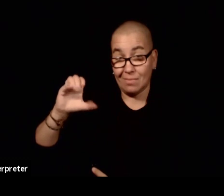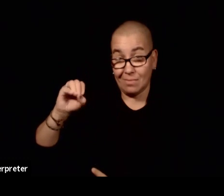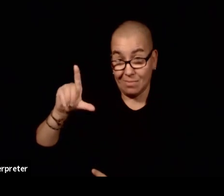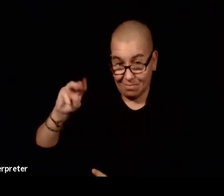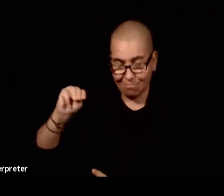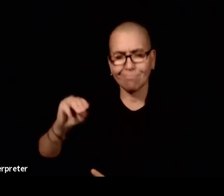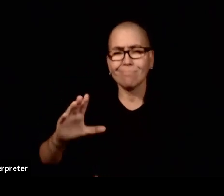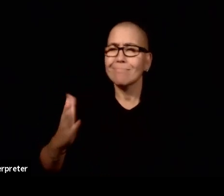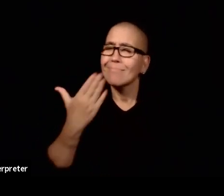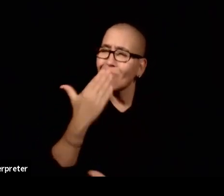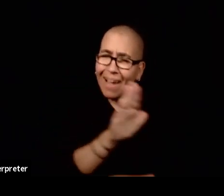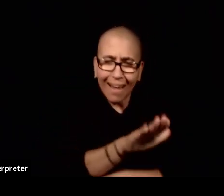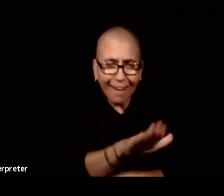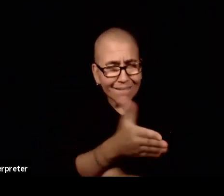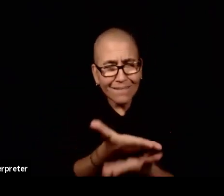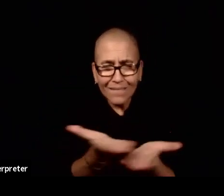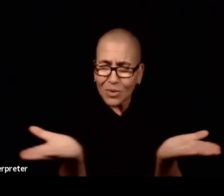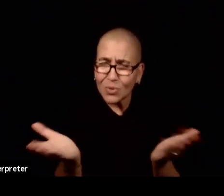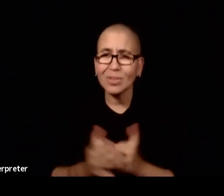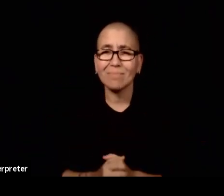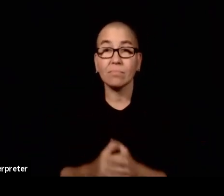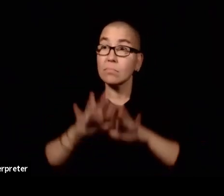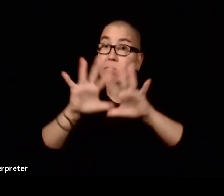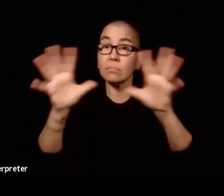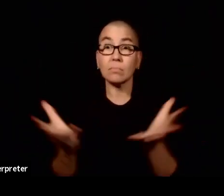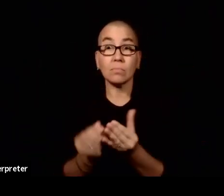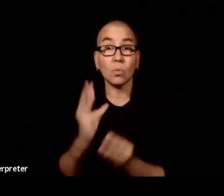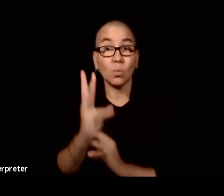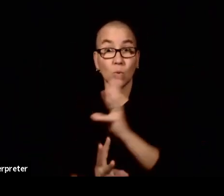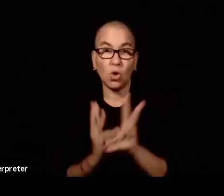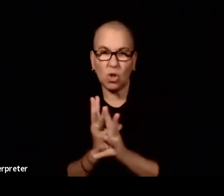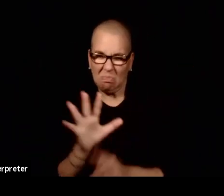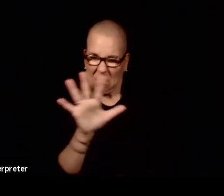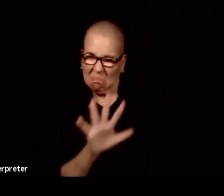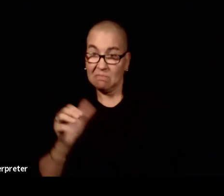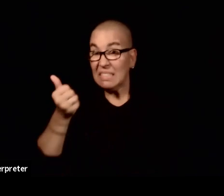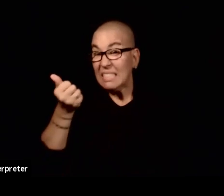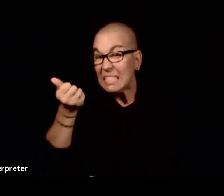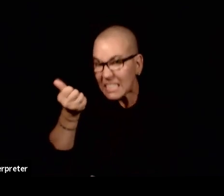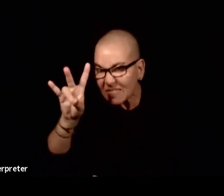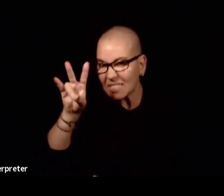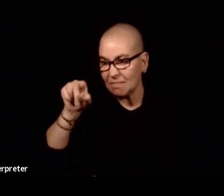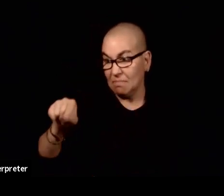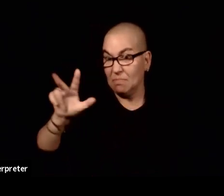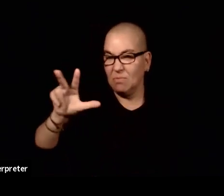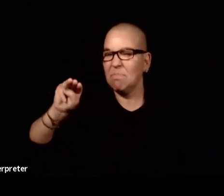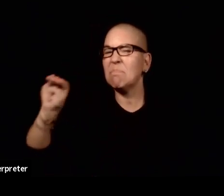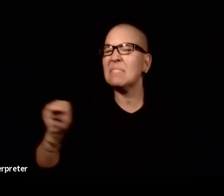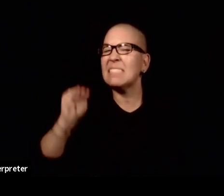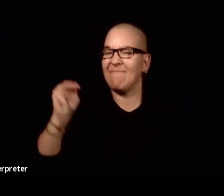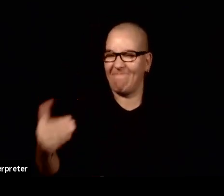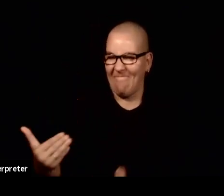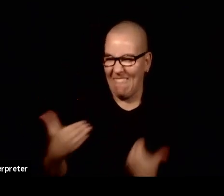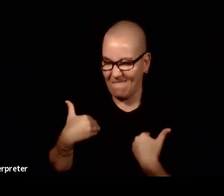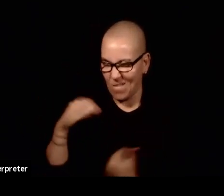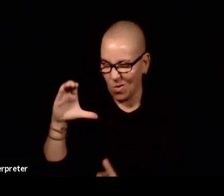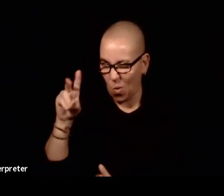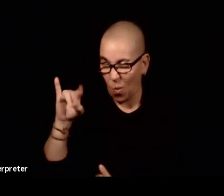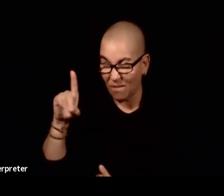this morning, we were above 17.3 million cases and 673,000 deaths